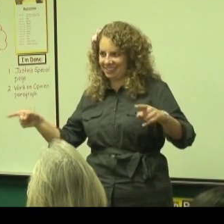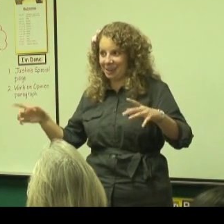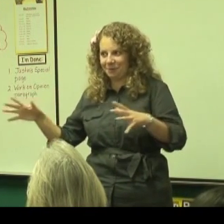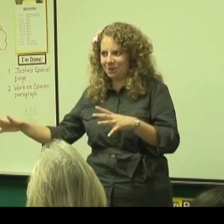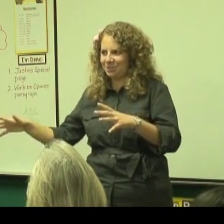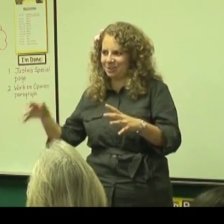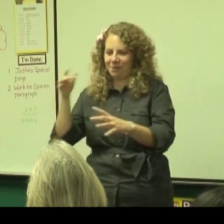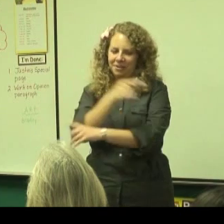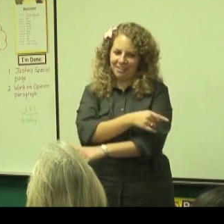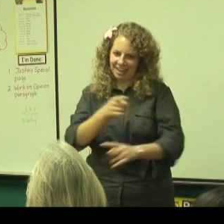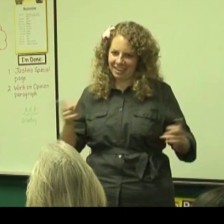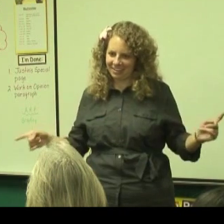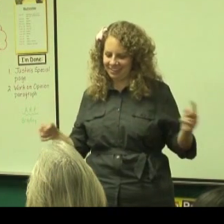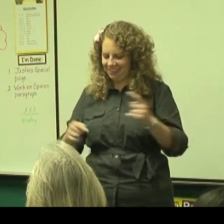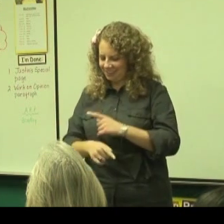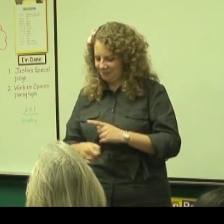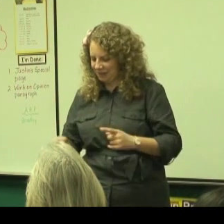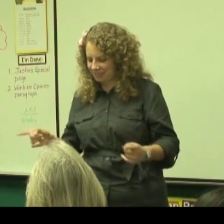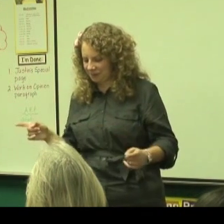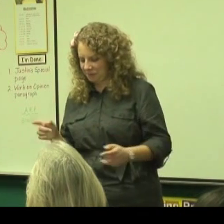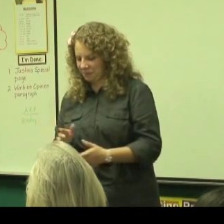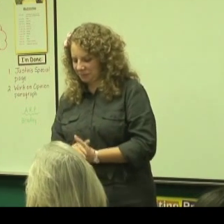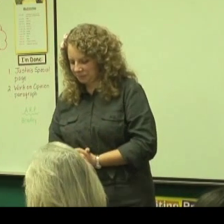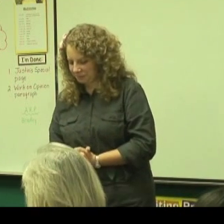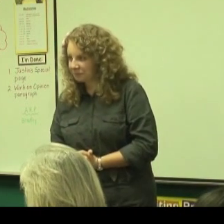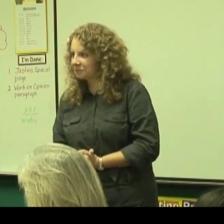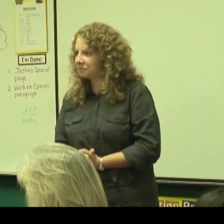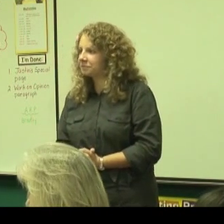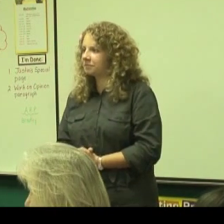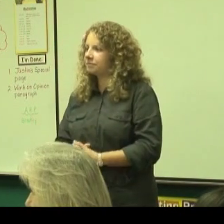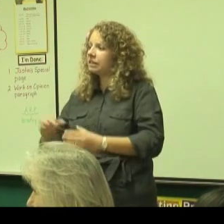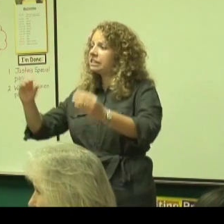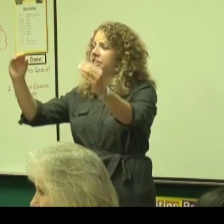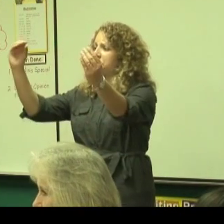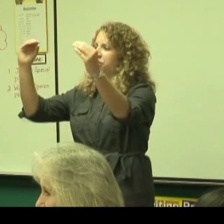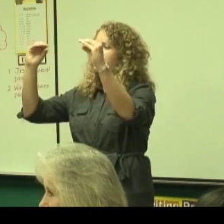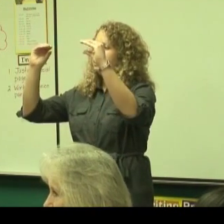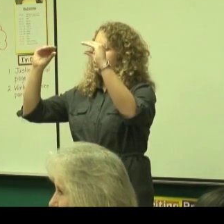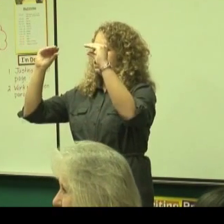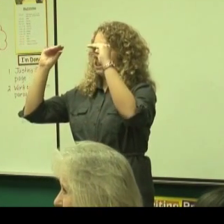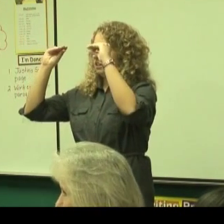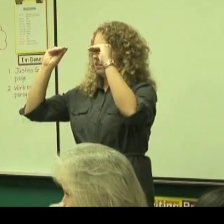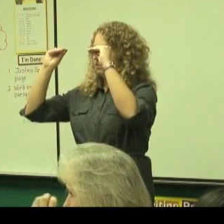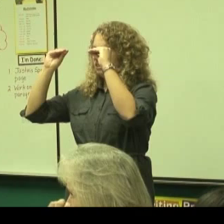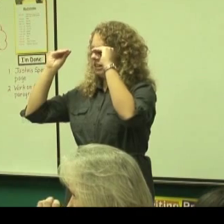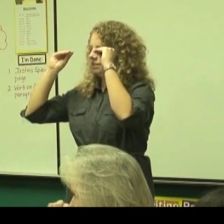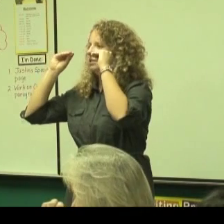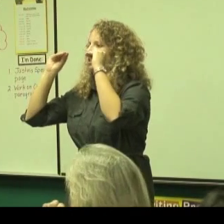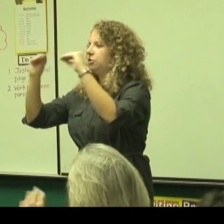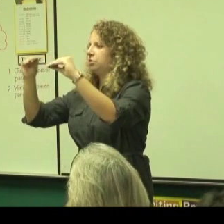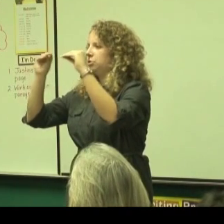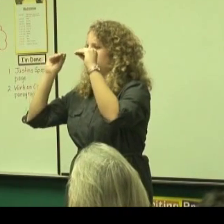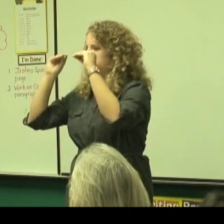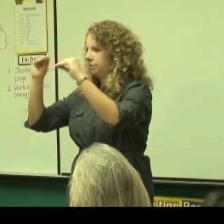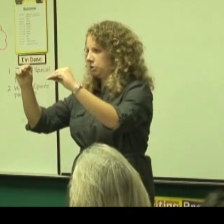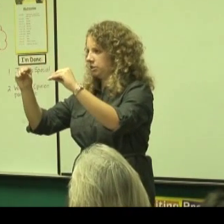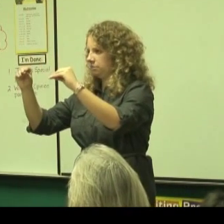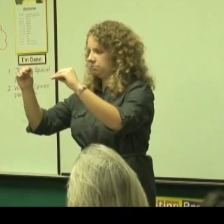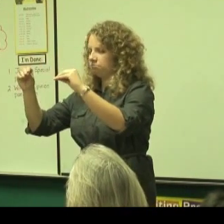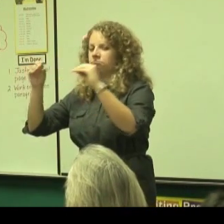same person. You don't want to like mix them up. This is teach. Teacher. It's like this and going towards that person.